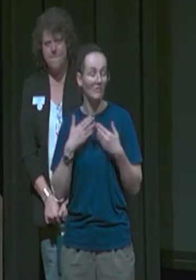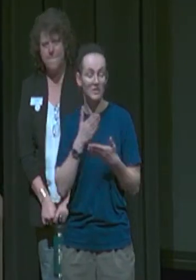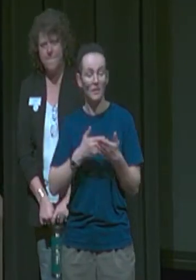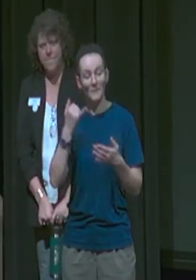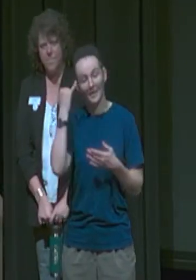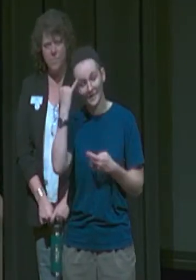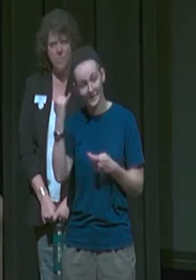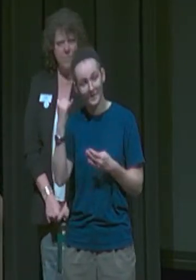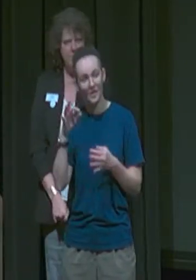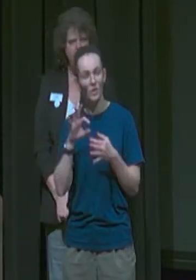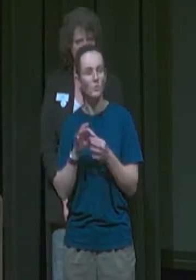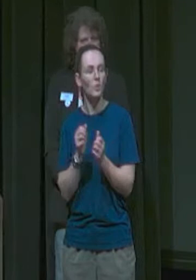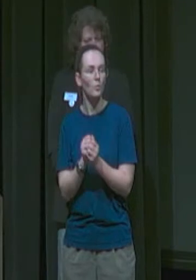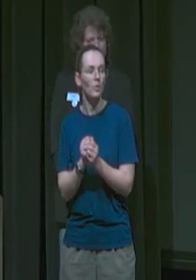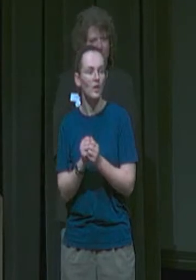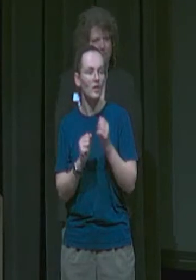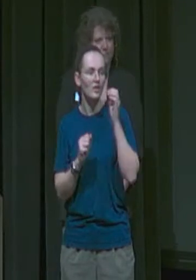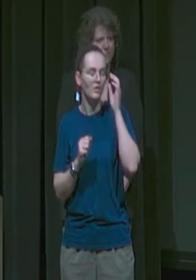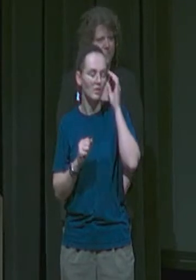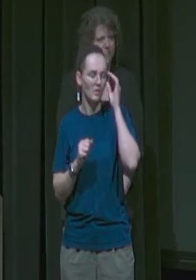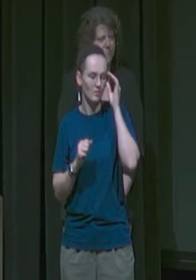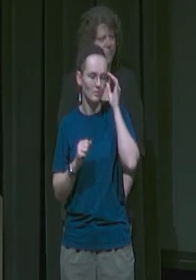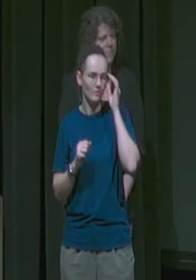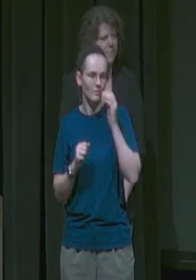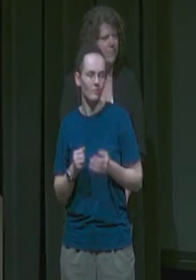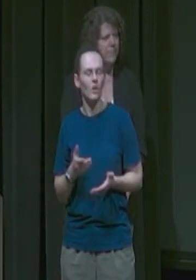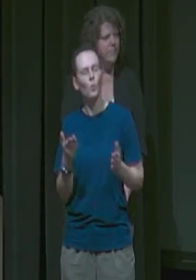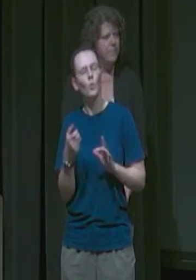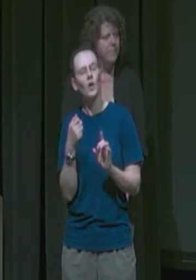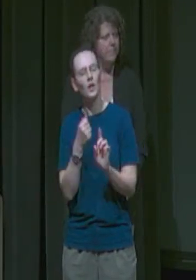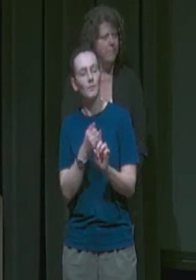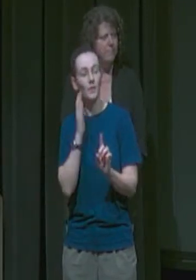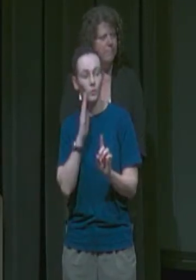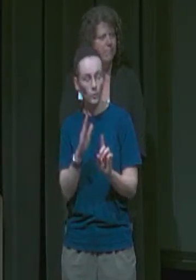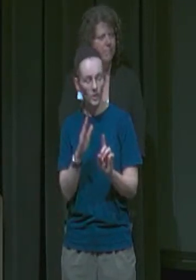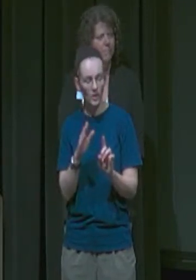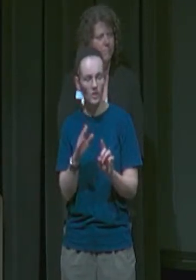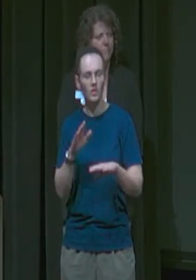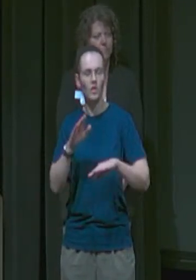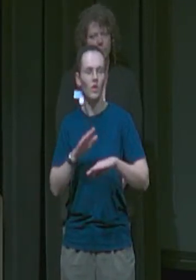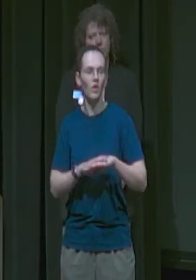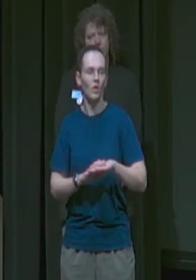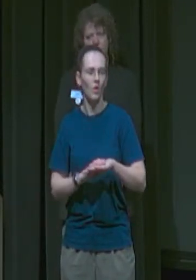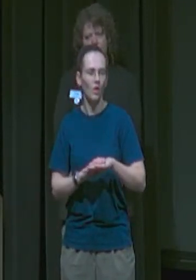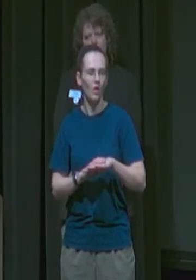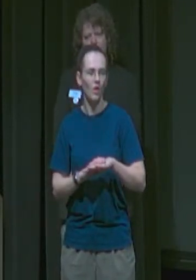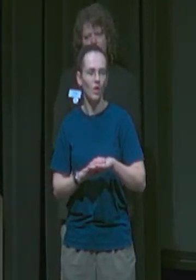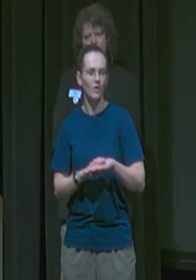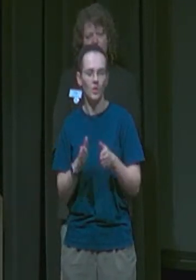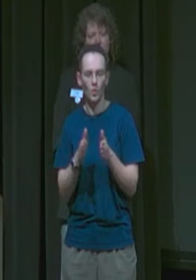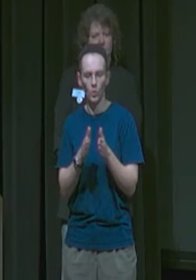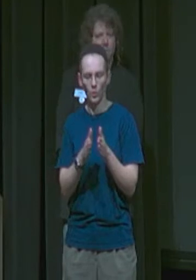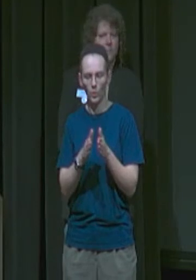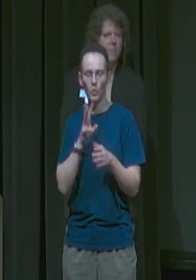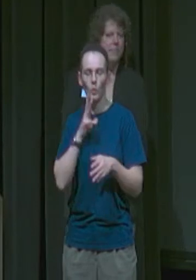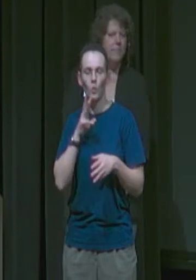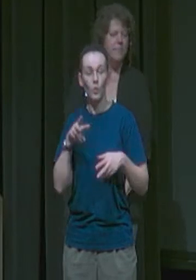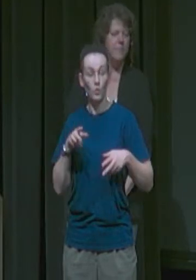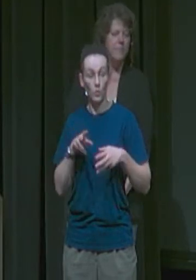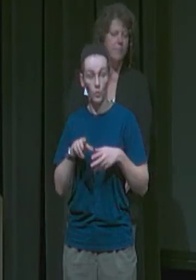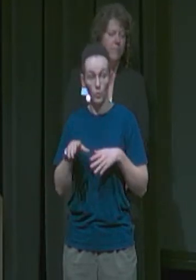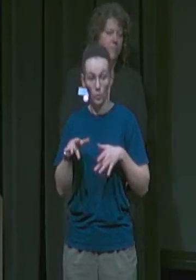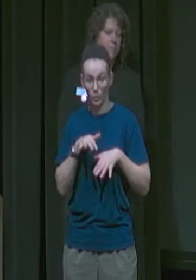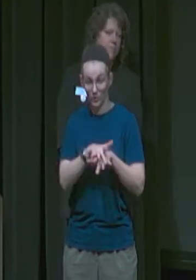idea as far as what the impact would be on the width of the